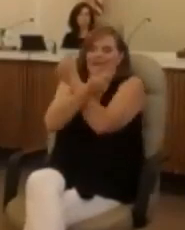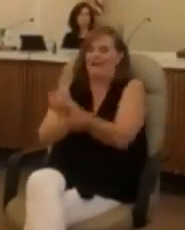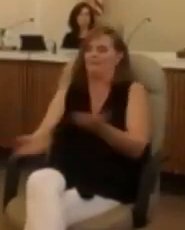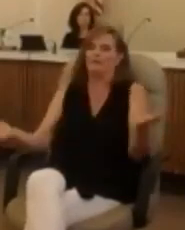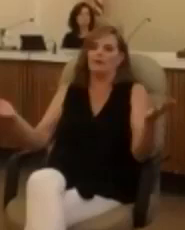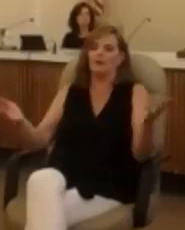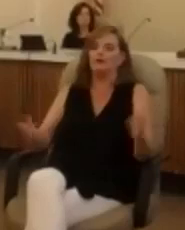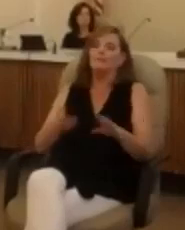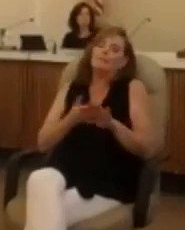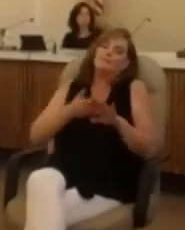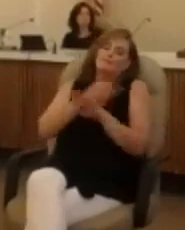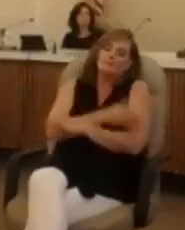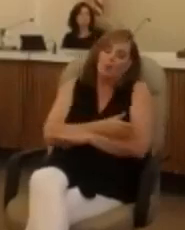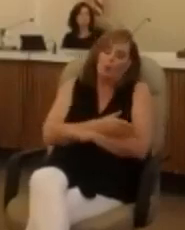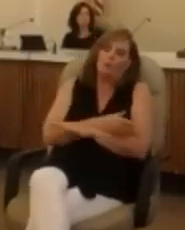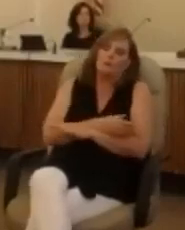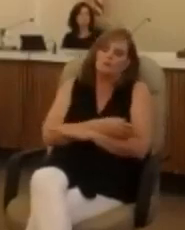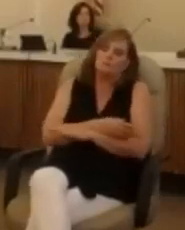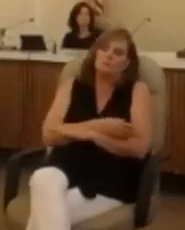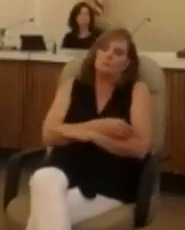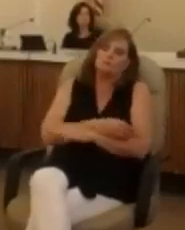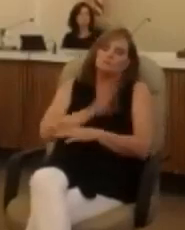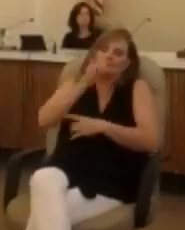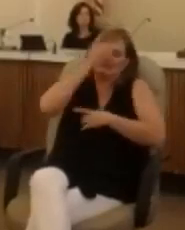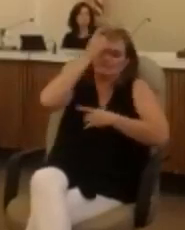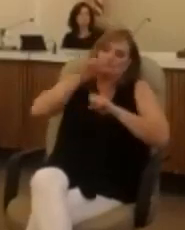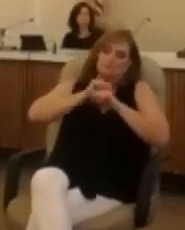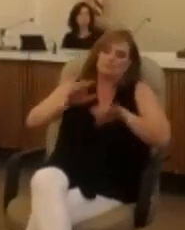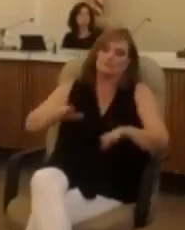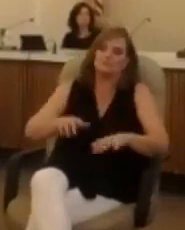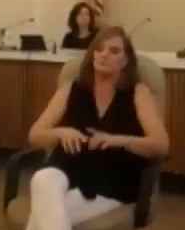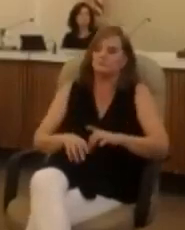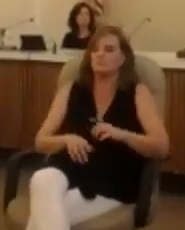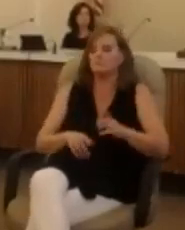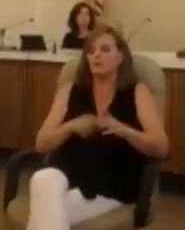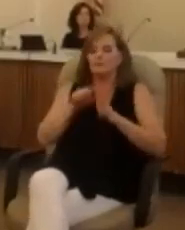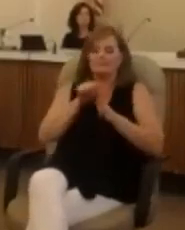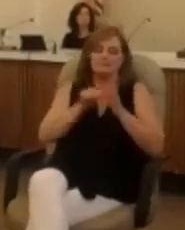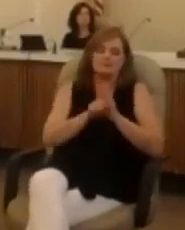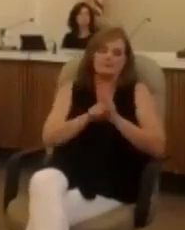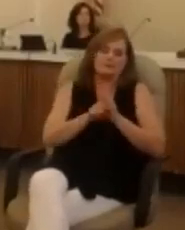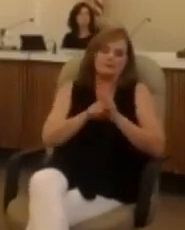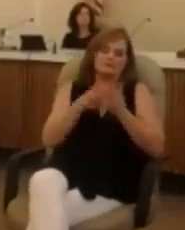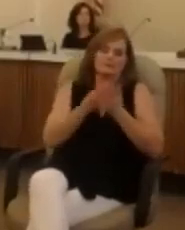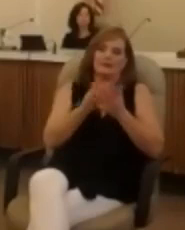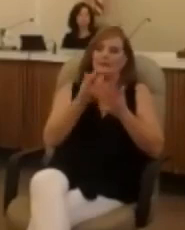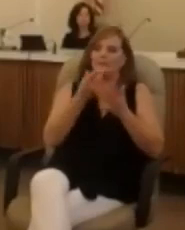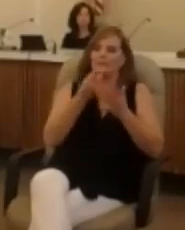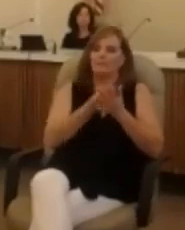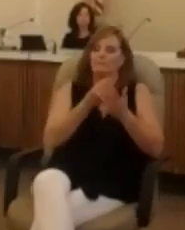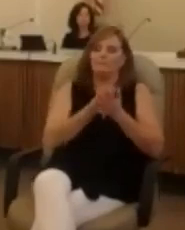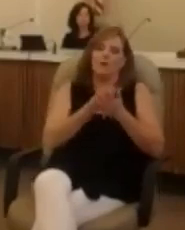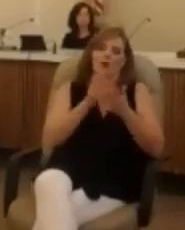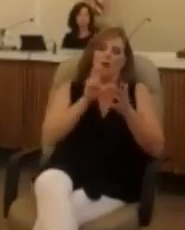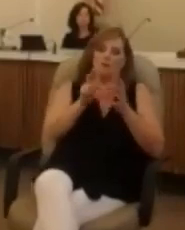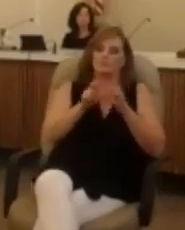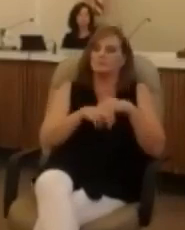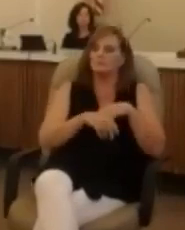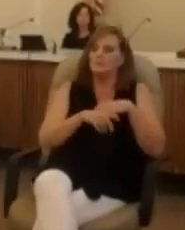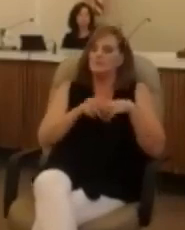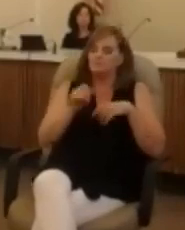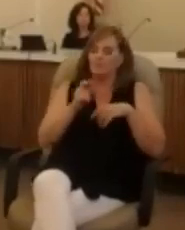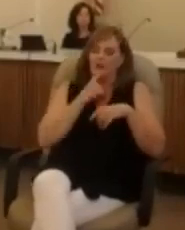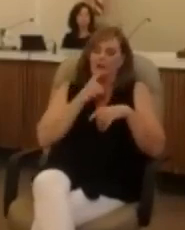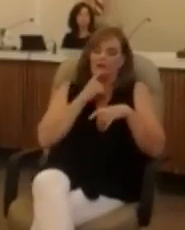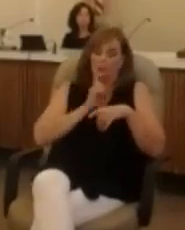COVID, there were some state funds, whether from the New York State DOT, multimodal, in order to get sidewalks built, right? And we